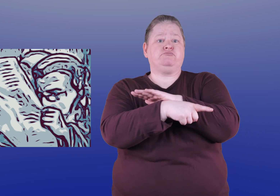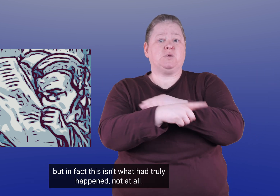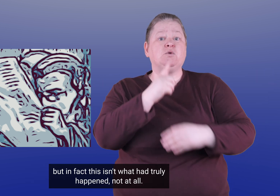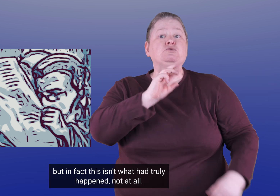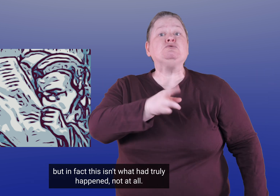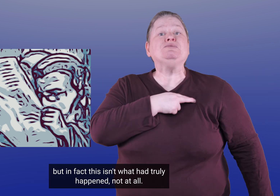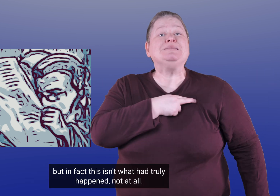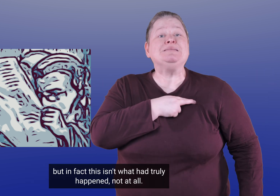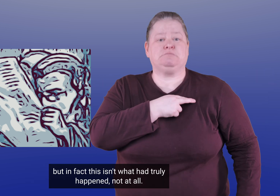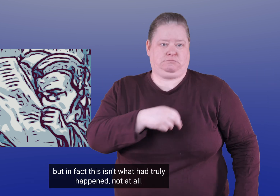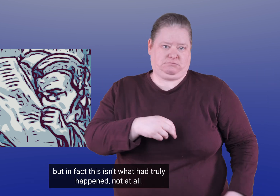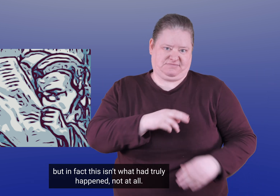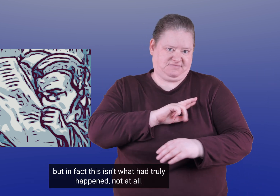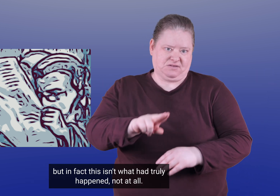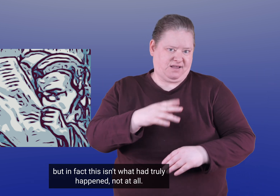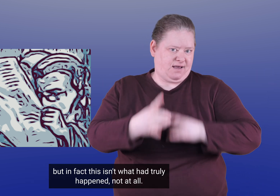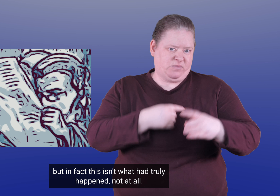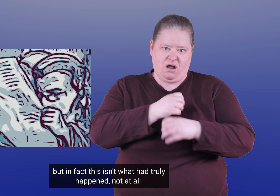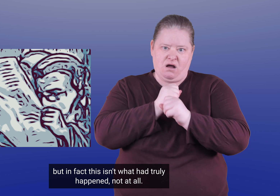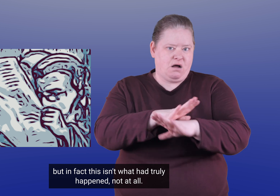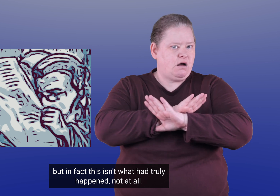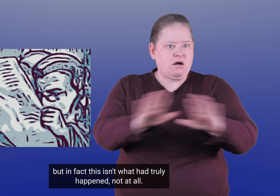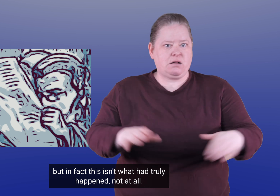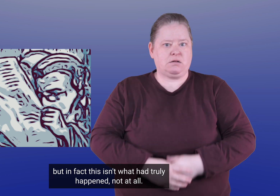But in fact, this wasn't what had truly happened, not at all.